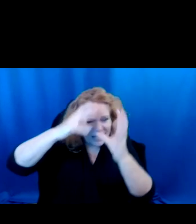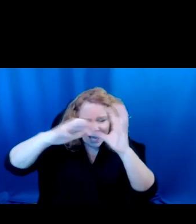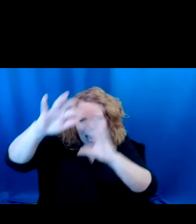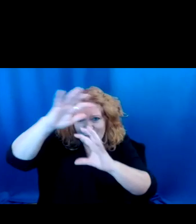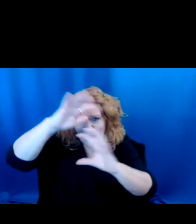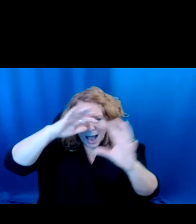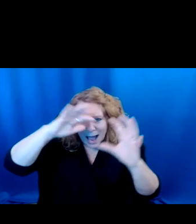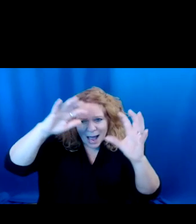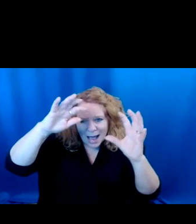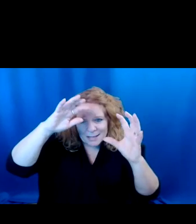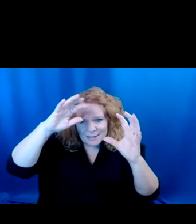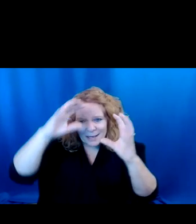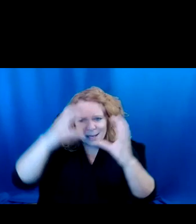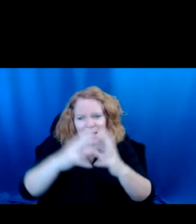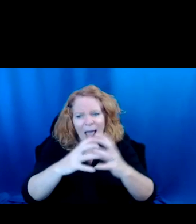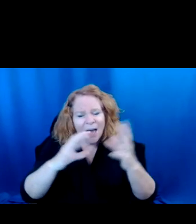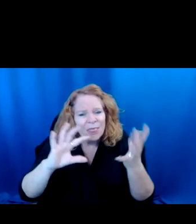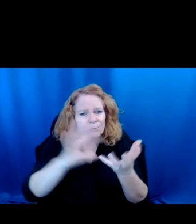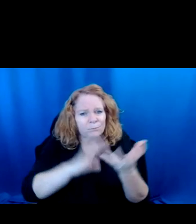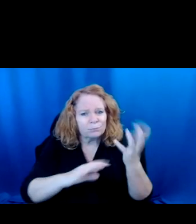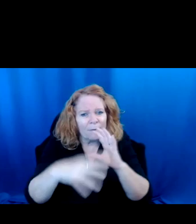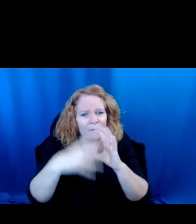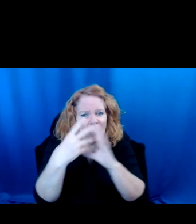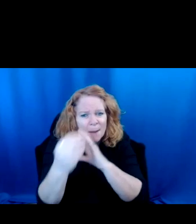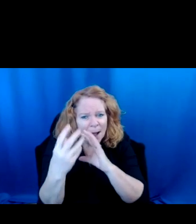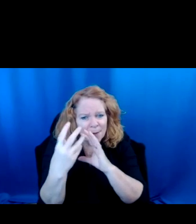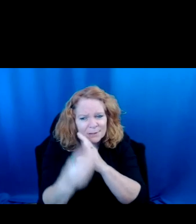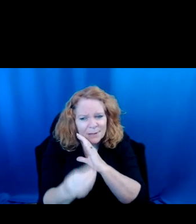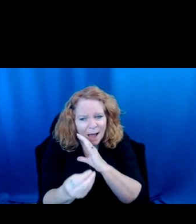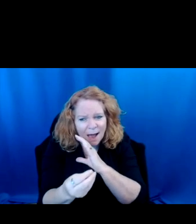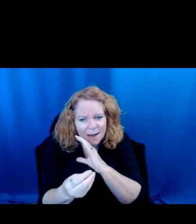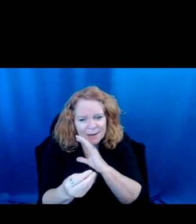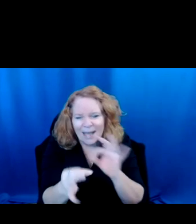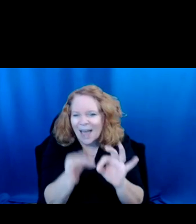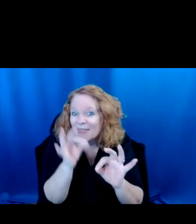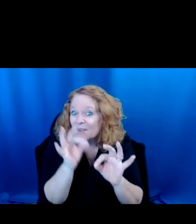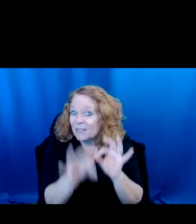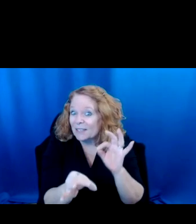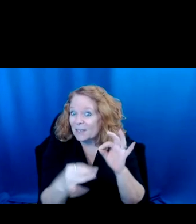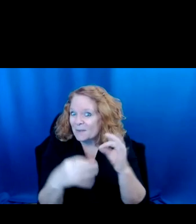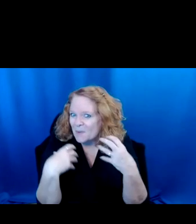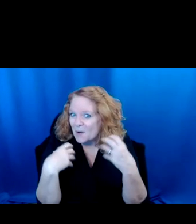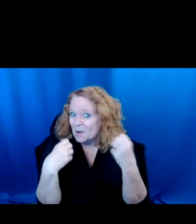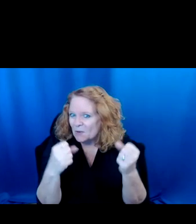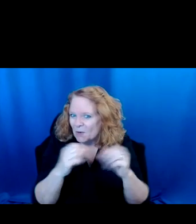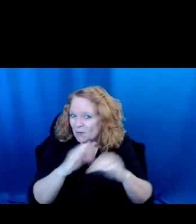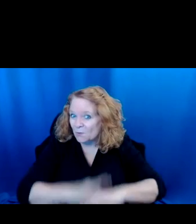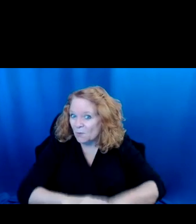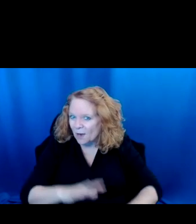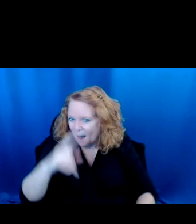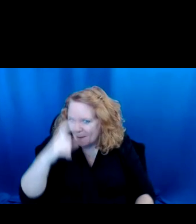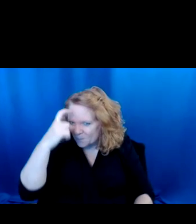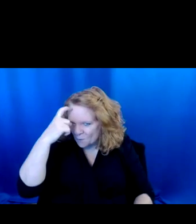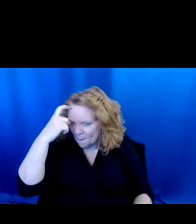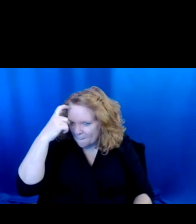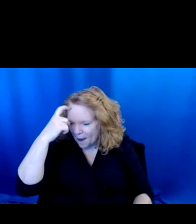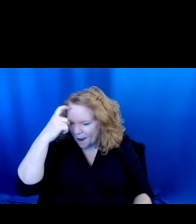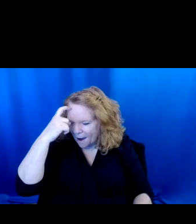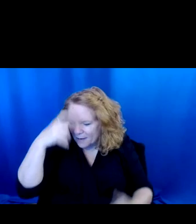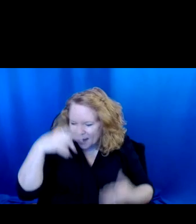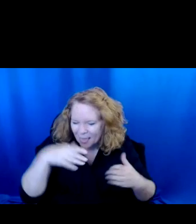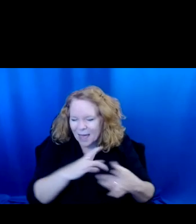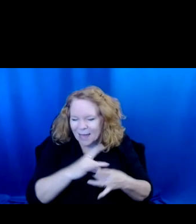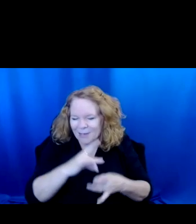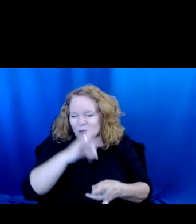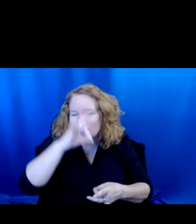the clutter from outside, there's a simple cure to calm your mind and set your